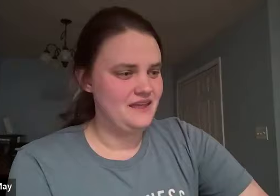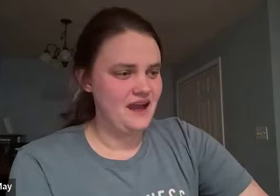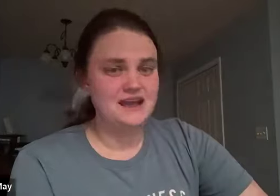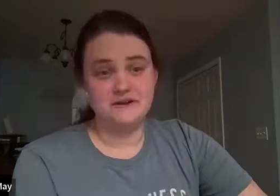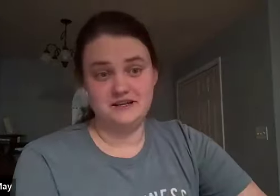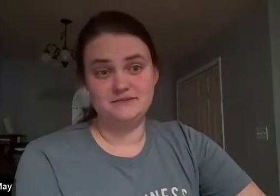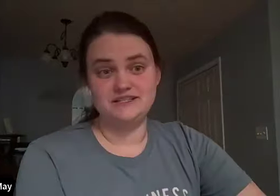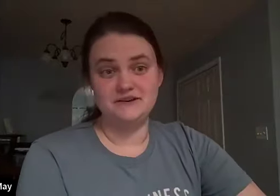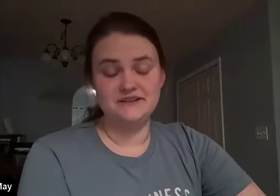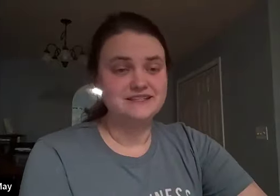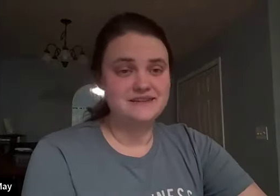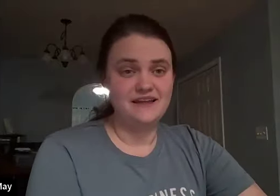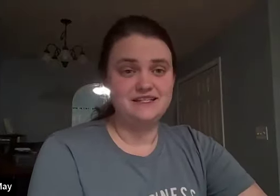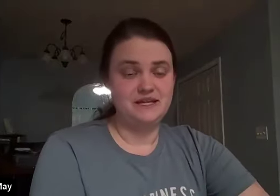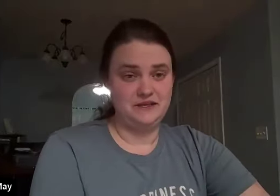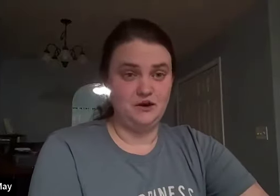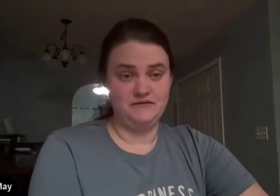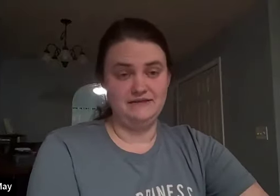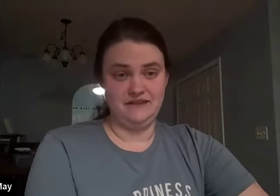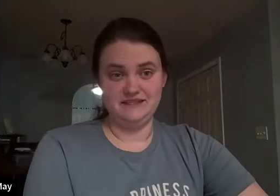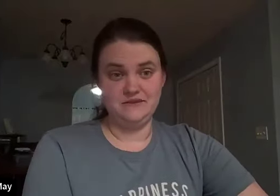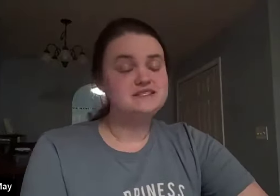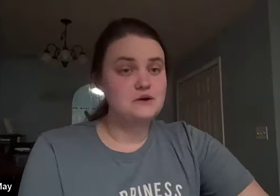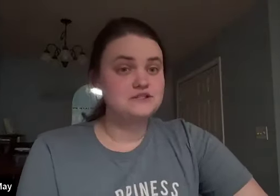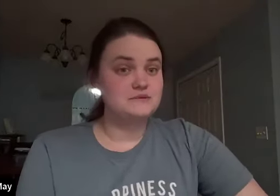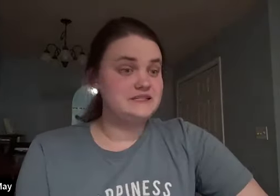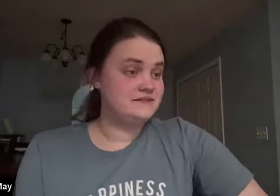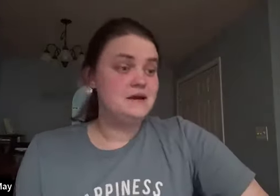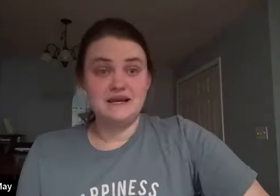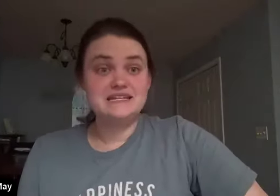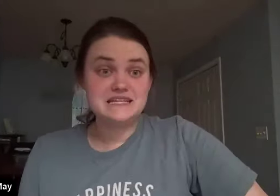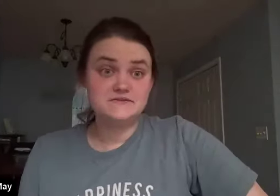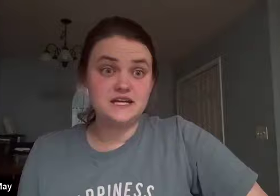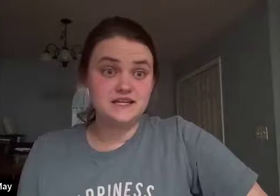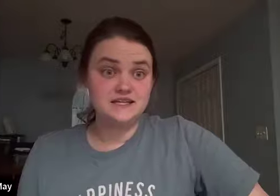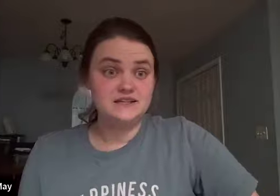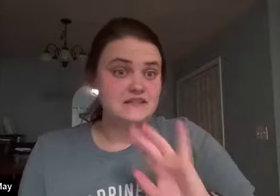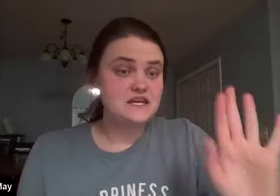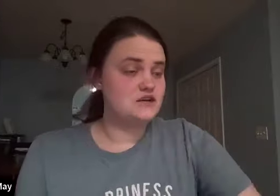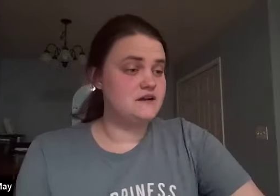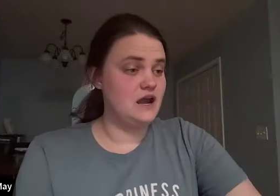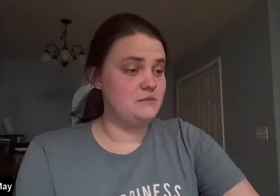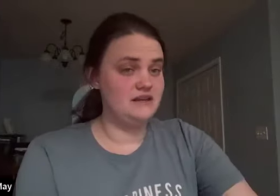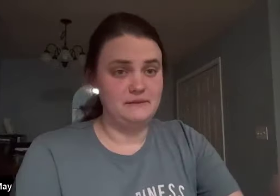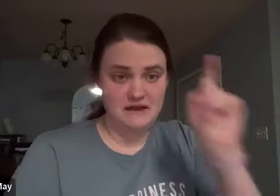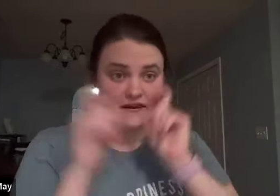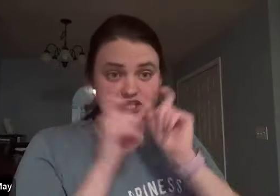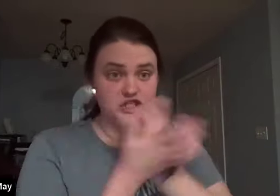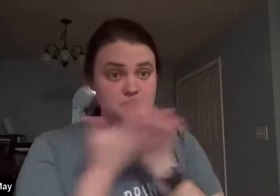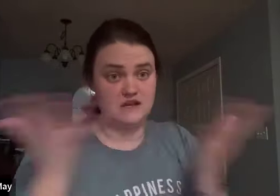I get very expressive on these. I like to make it be known if I think something is sour or sweet. My kids think it's funny. They think it's so funny how many, like my face just shows